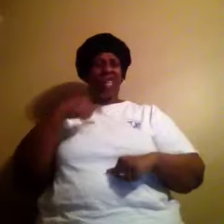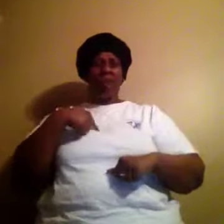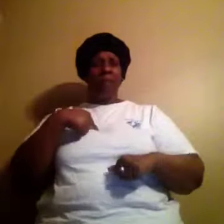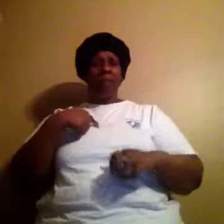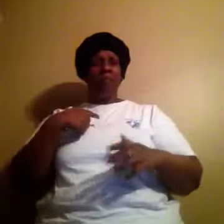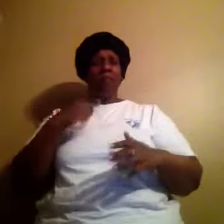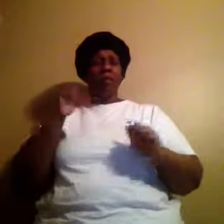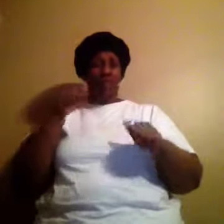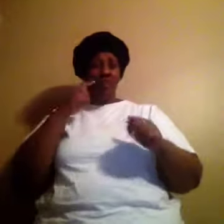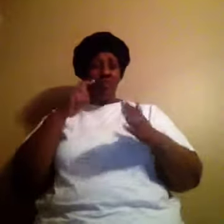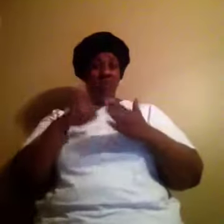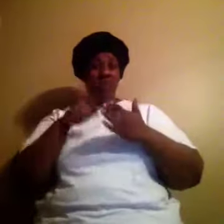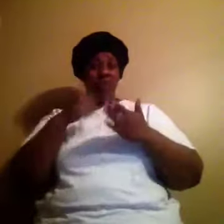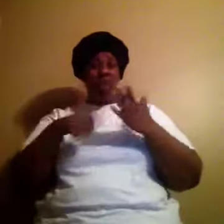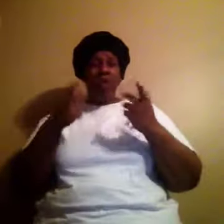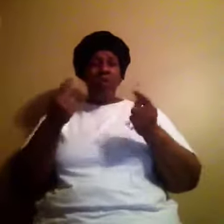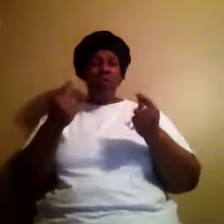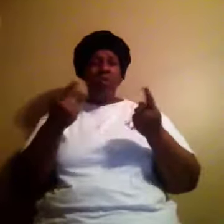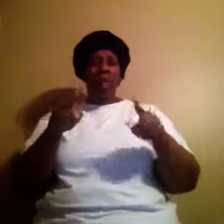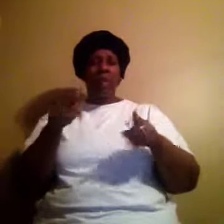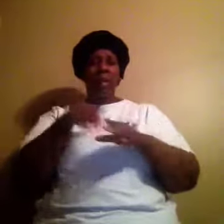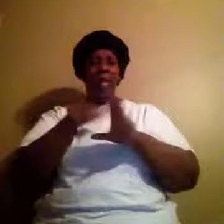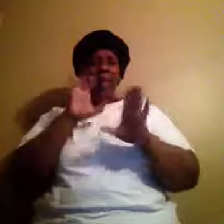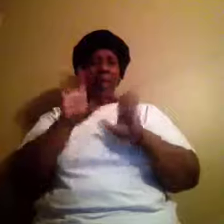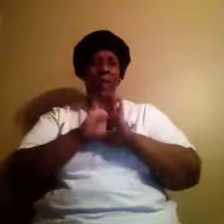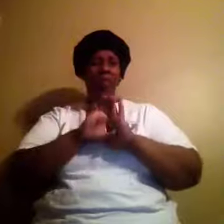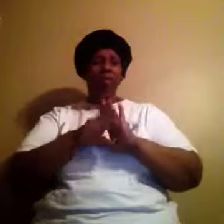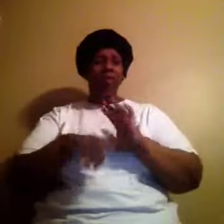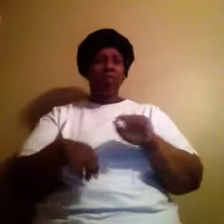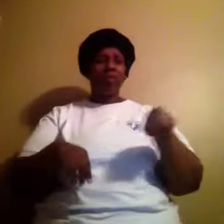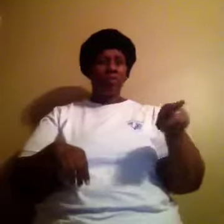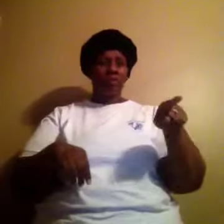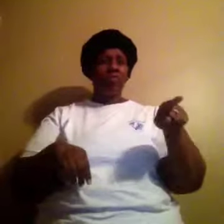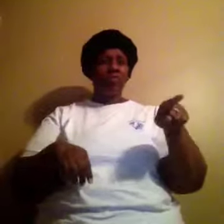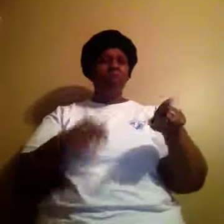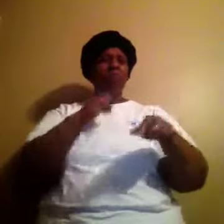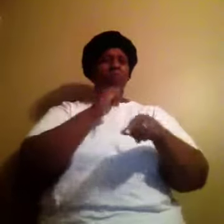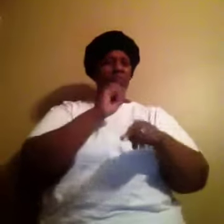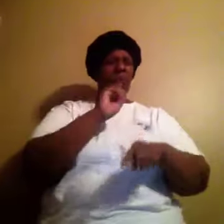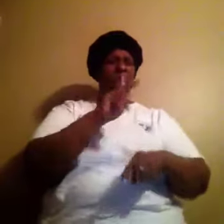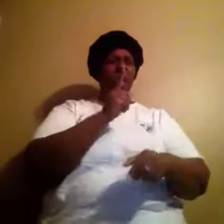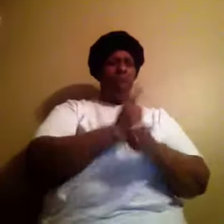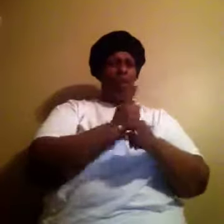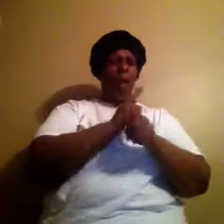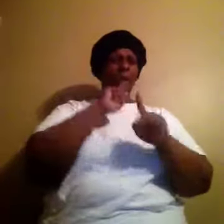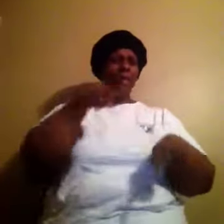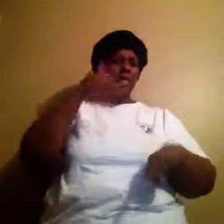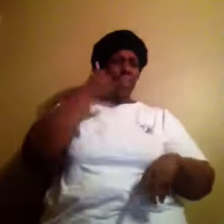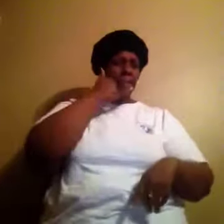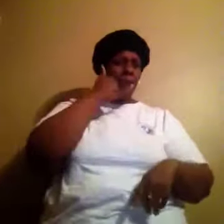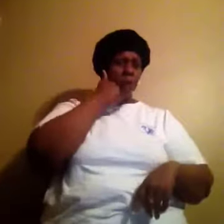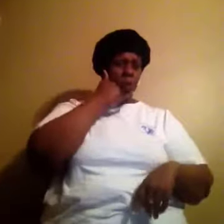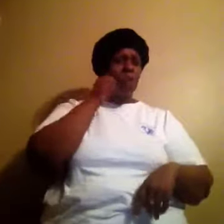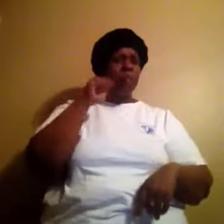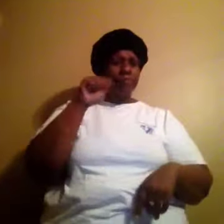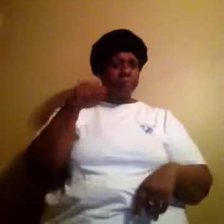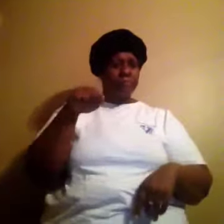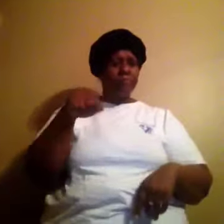you recognize? What do you think? Answer telephone. Okay. Answer telephone. All right.